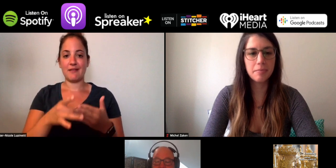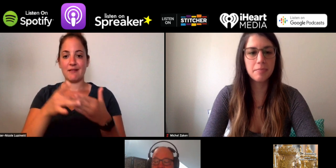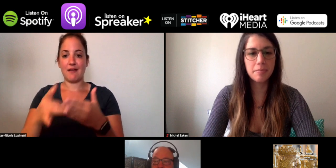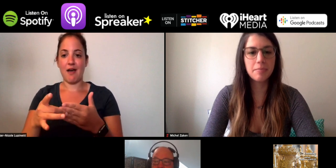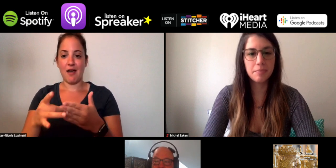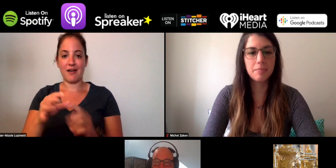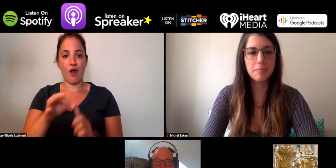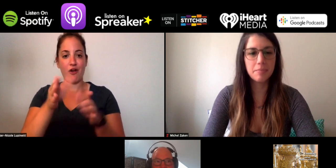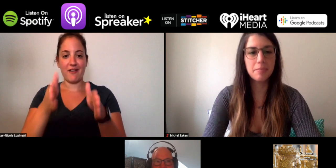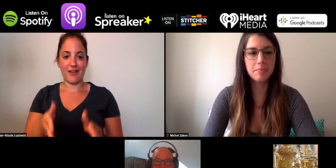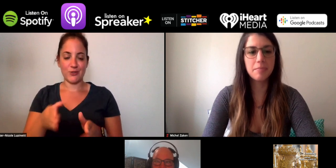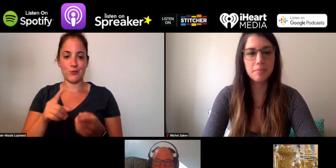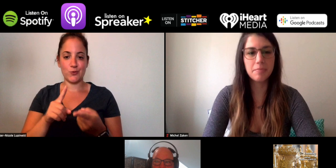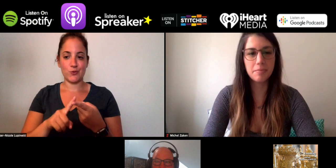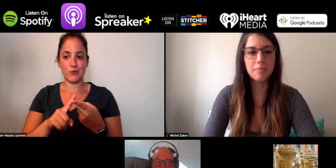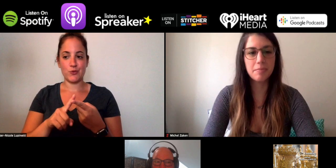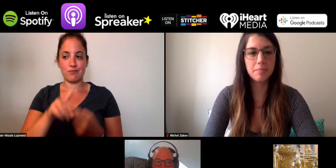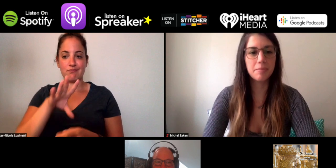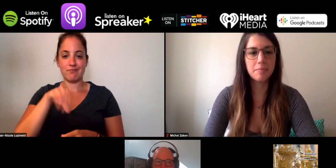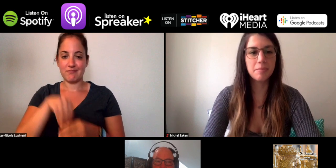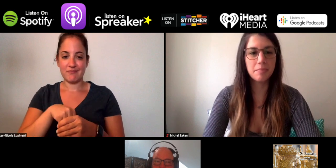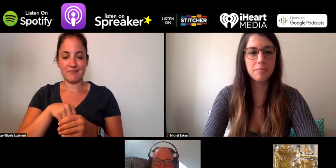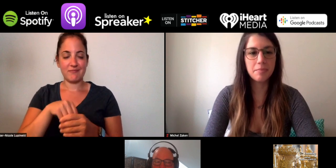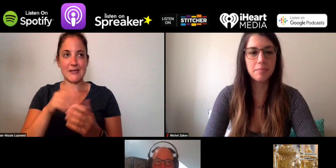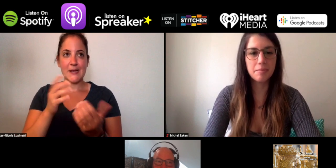guest to participate in a way that,